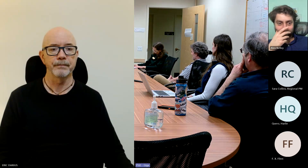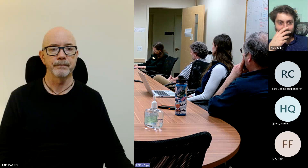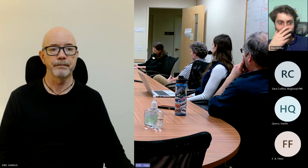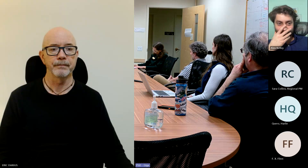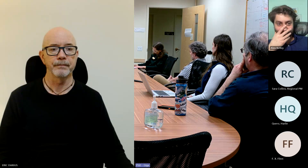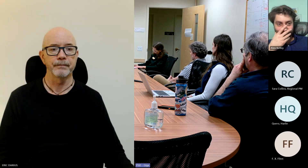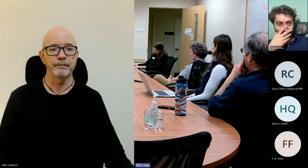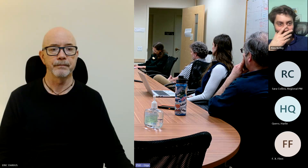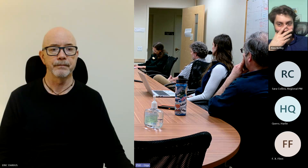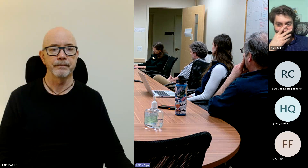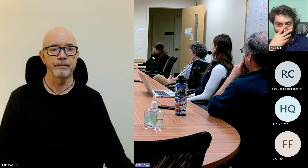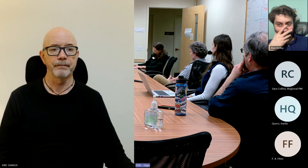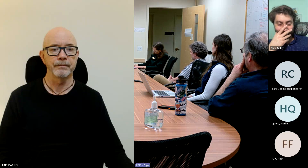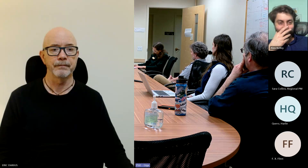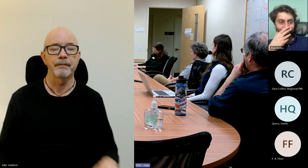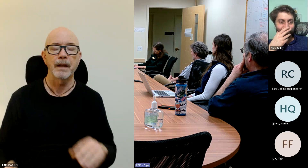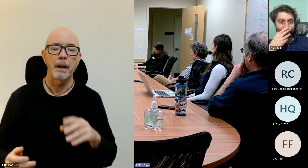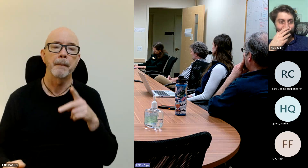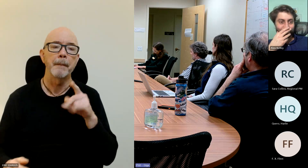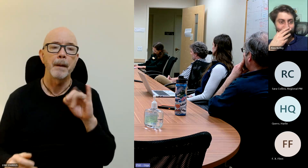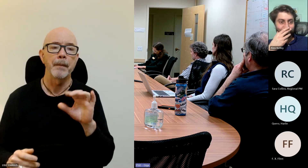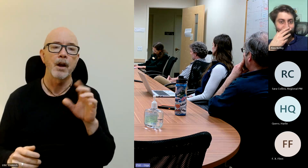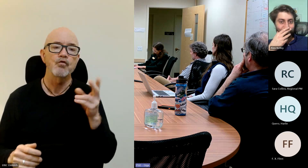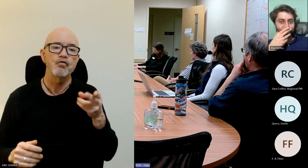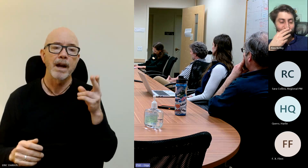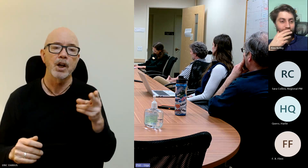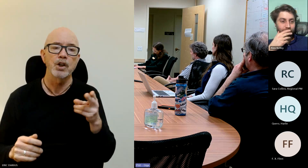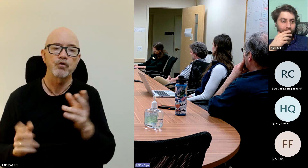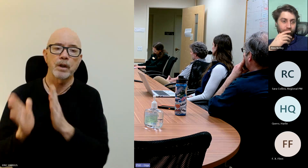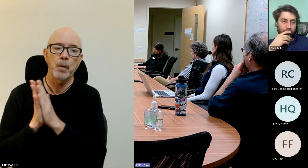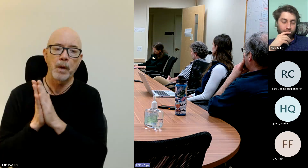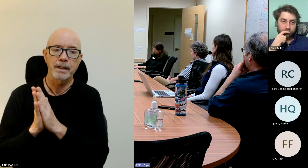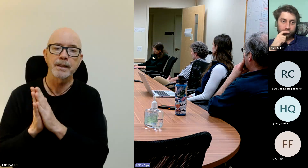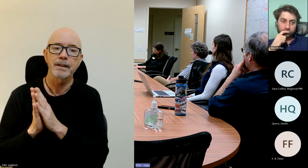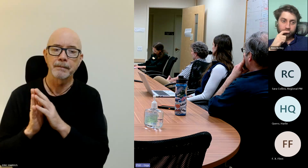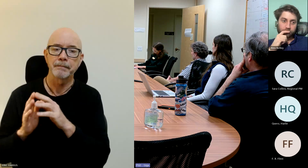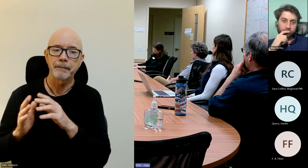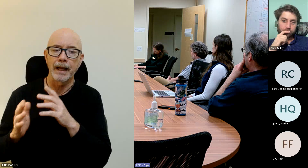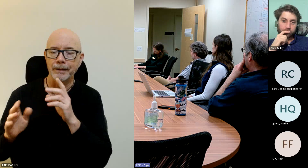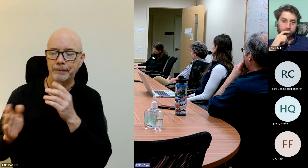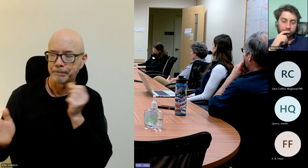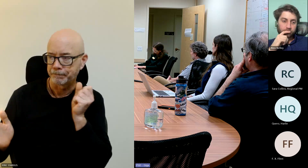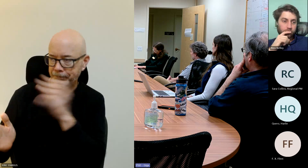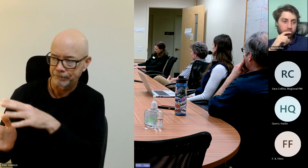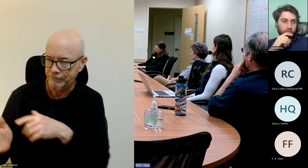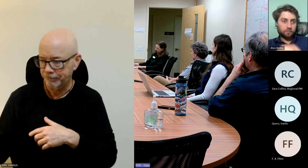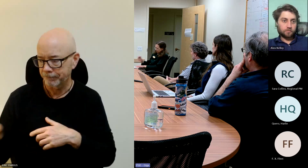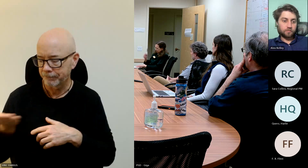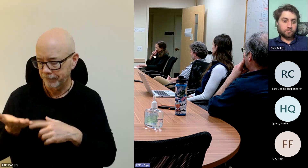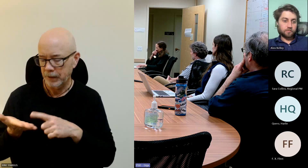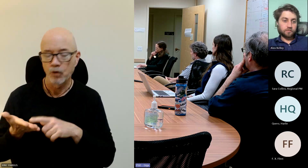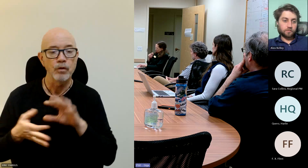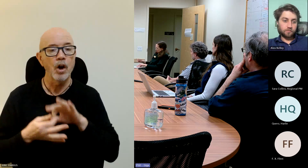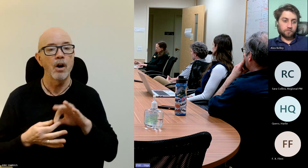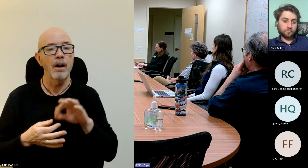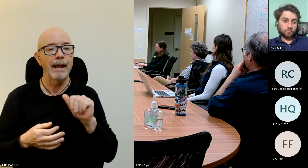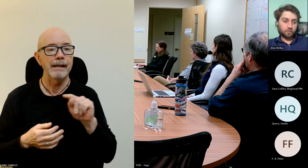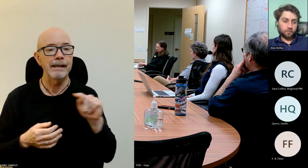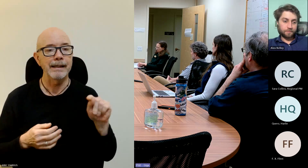I did a public records request to the Department of Public Safety regarding the FirstNet outage, the AT&T outage.